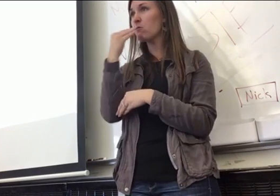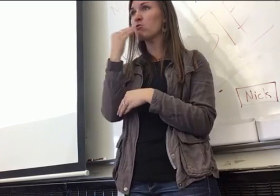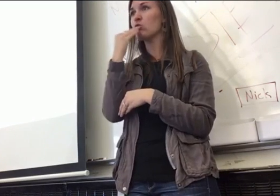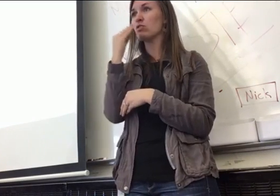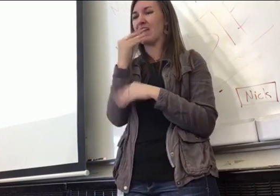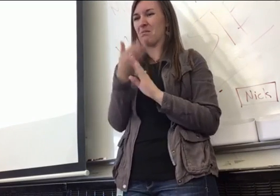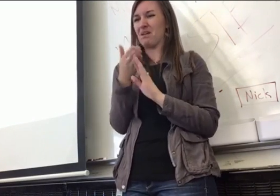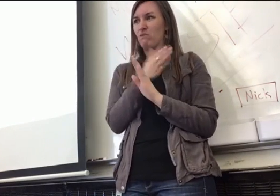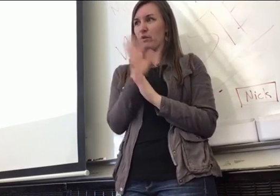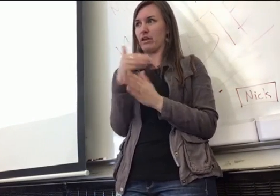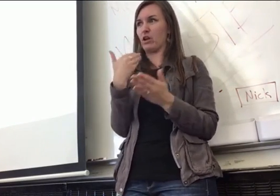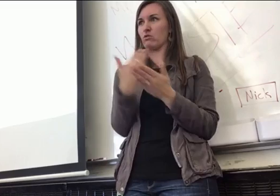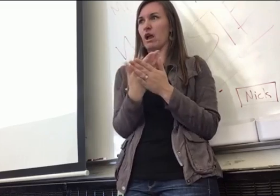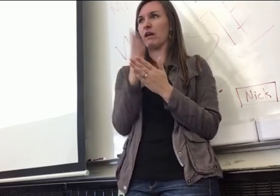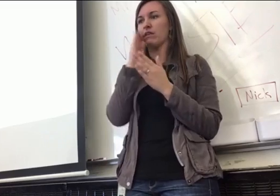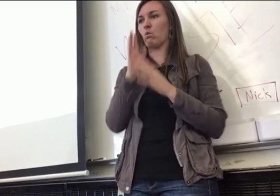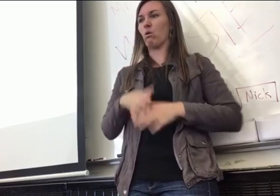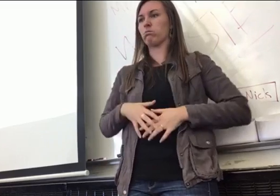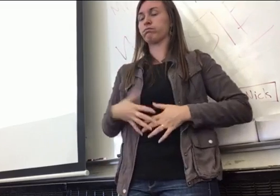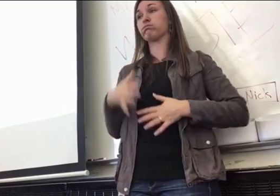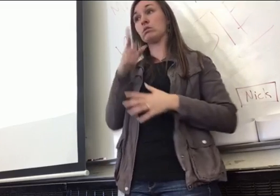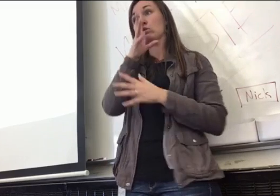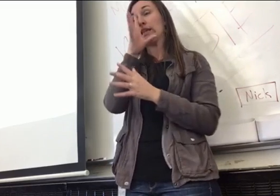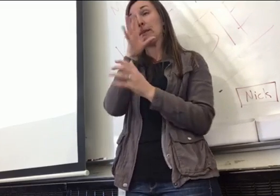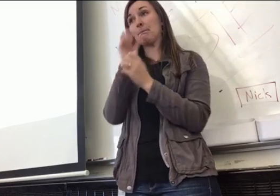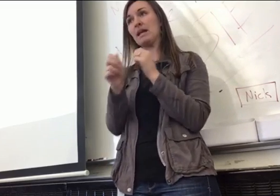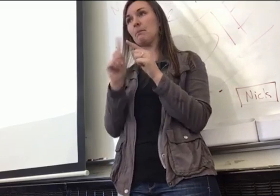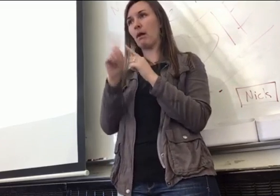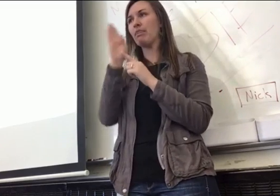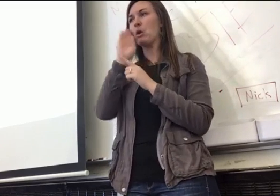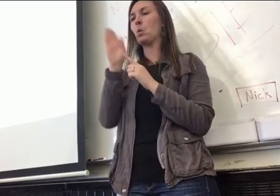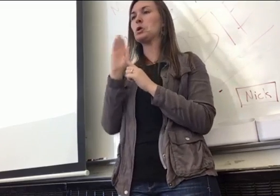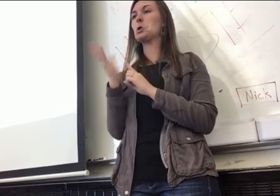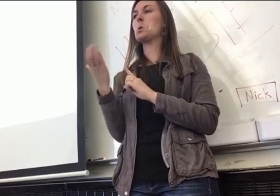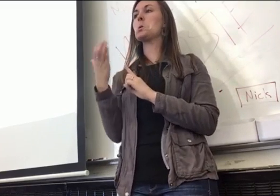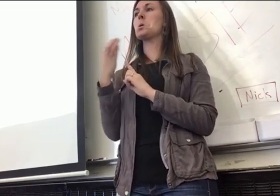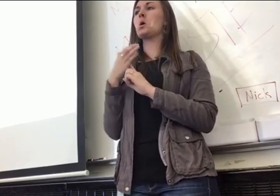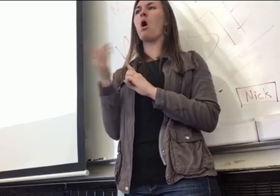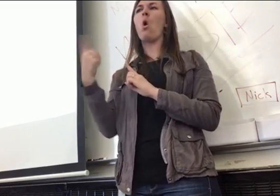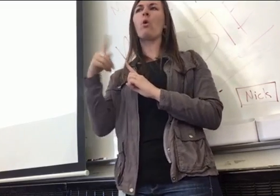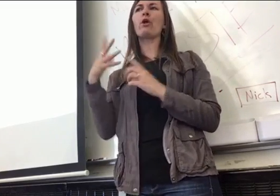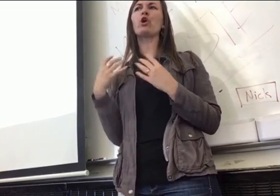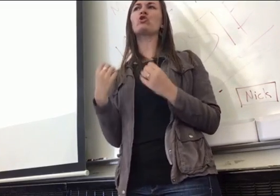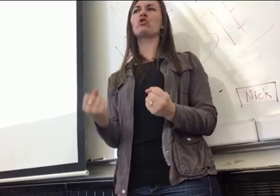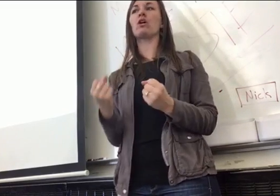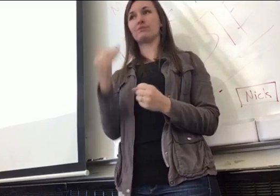show. And it's a cruel show, but it's a show. Okay.